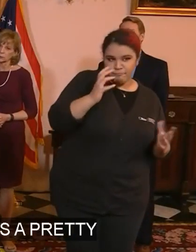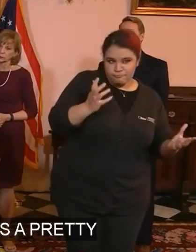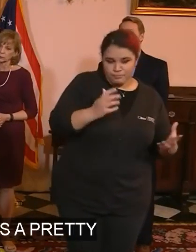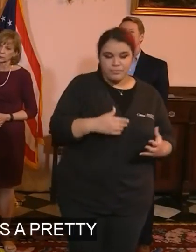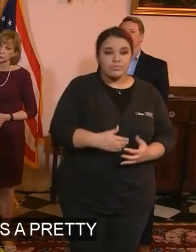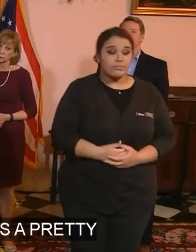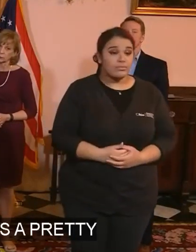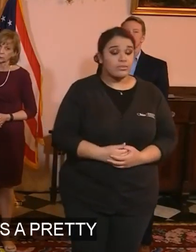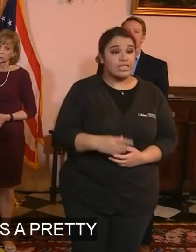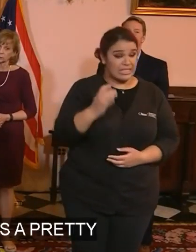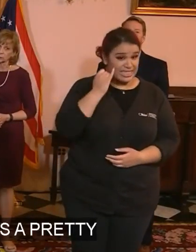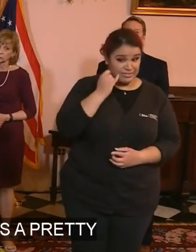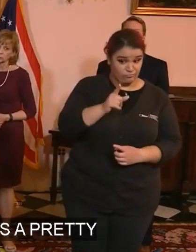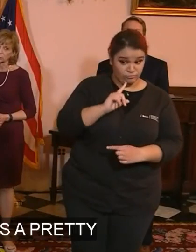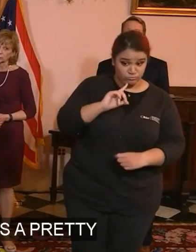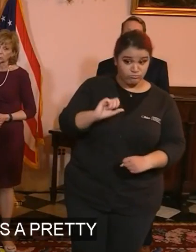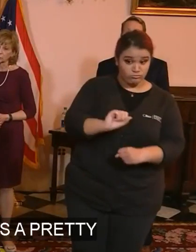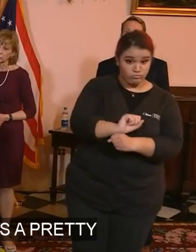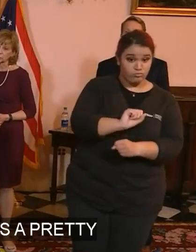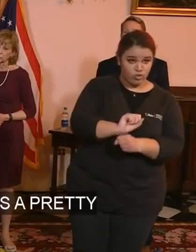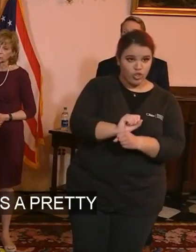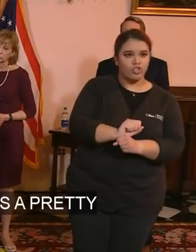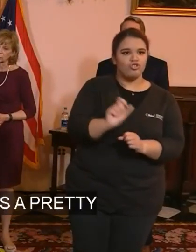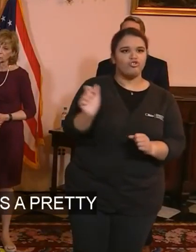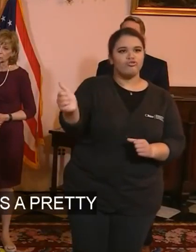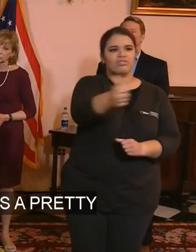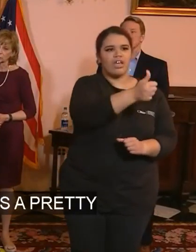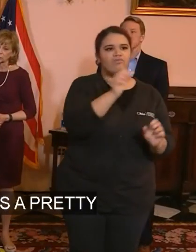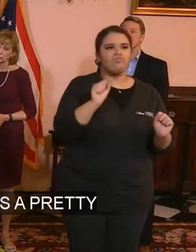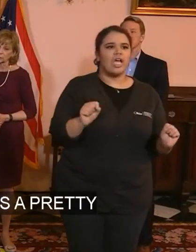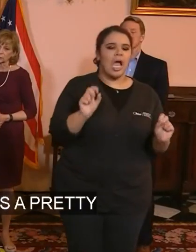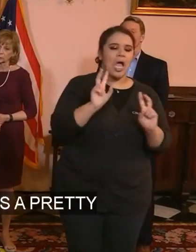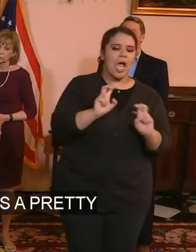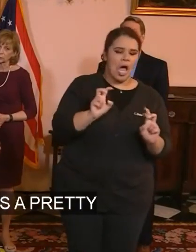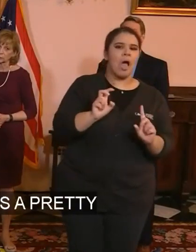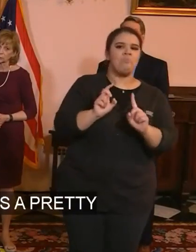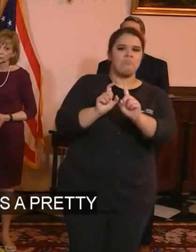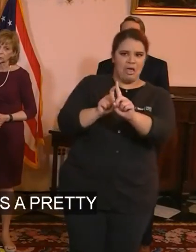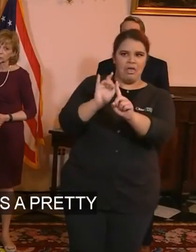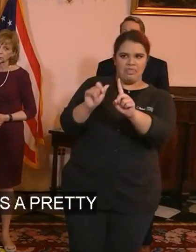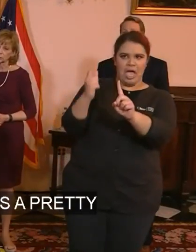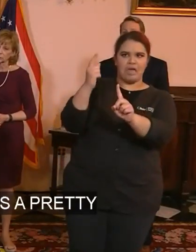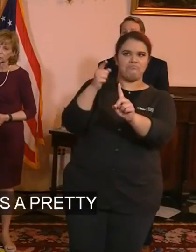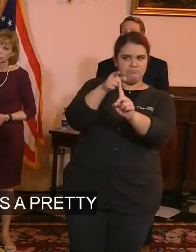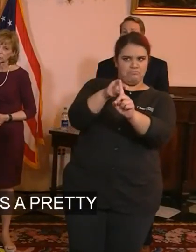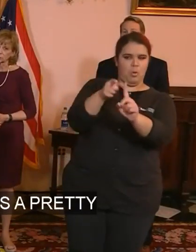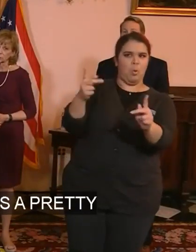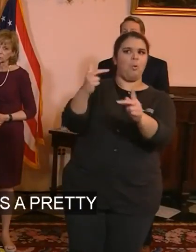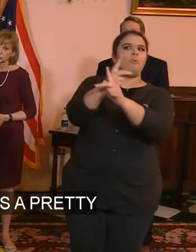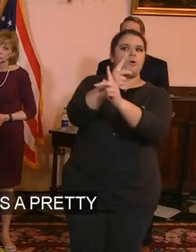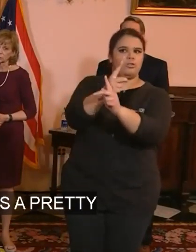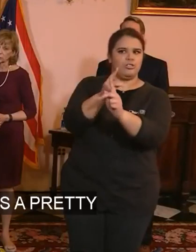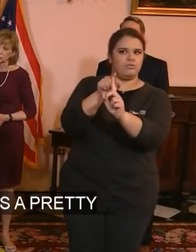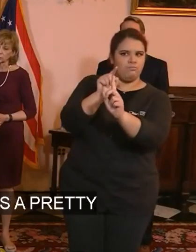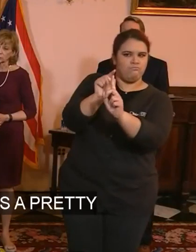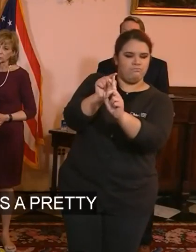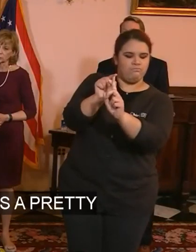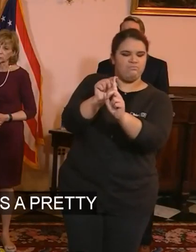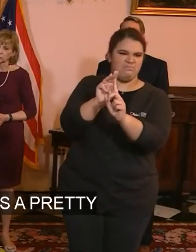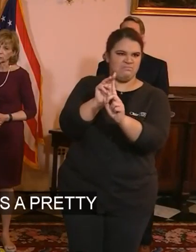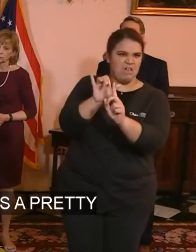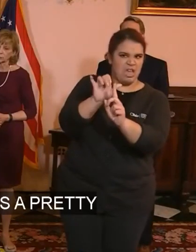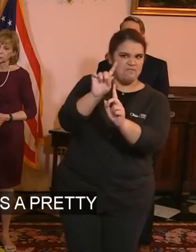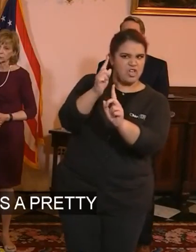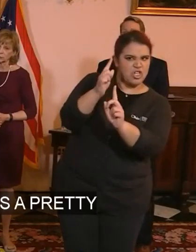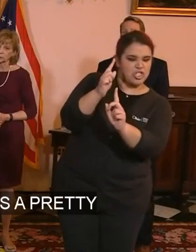of extrapolate. That's the peak. So, I said over the weekend, I was asked, is it